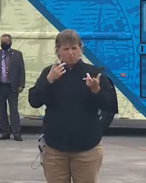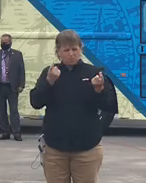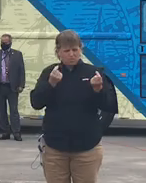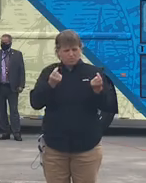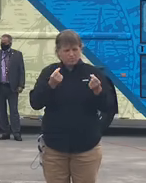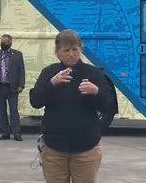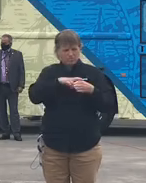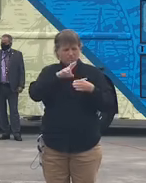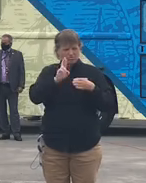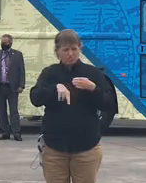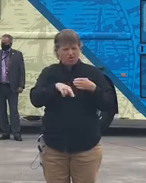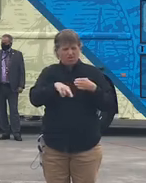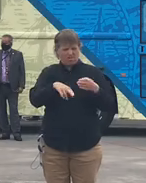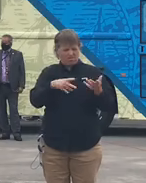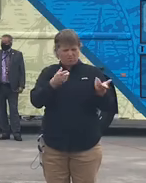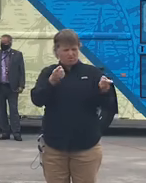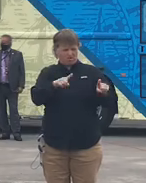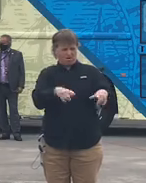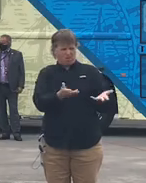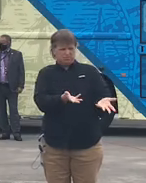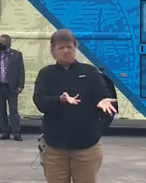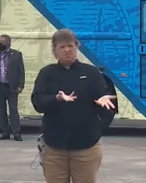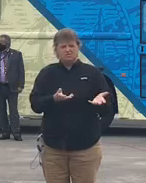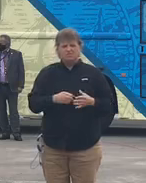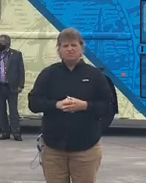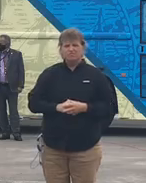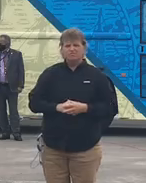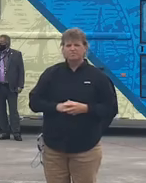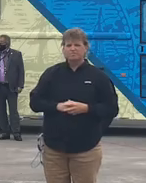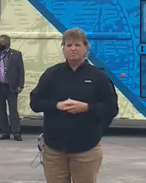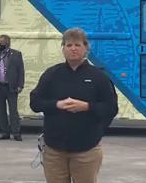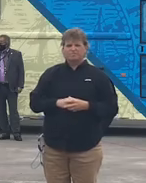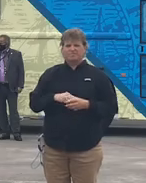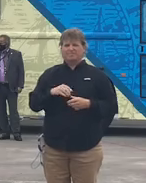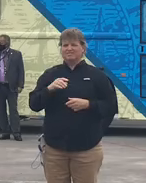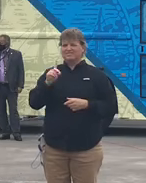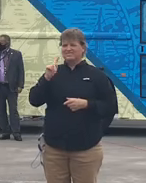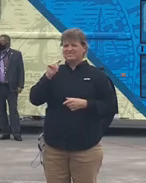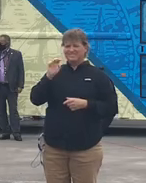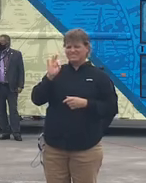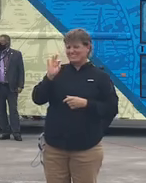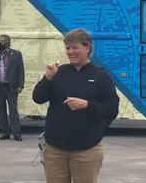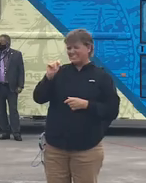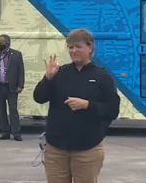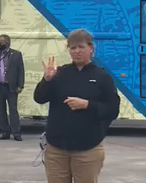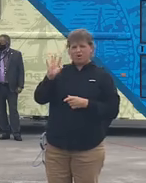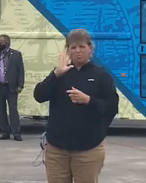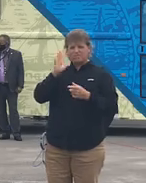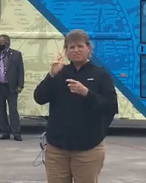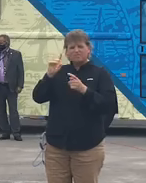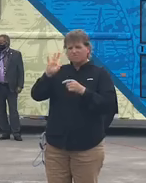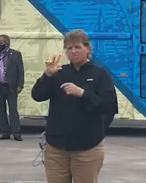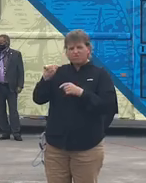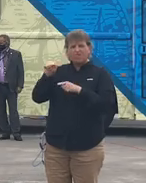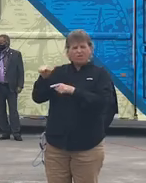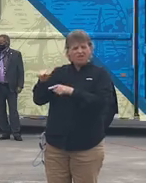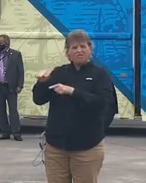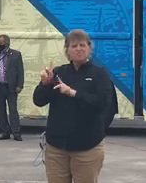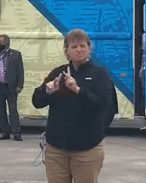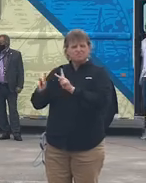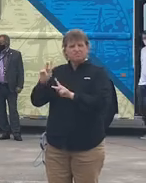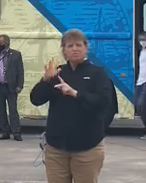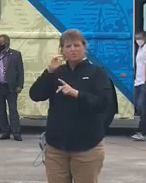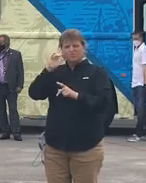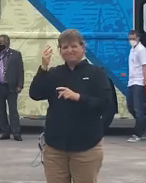Absolutely. What I told my task force for reopening Florida is we need to dispense with this